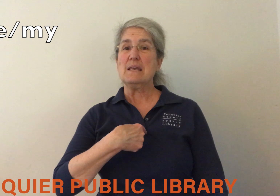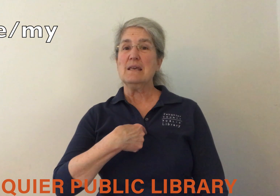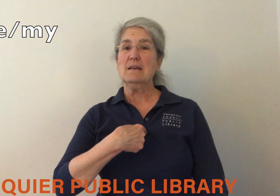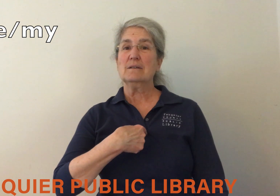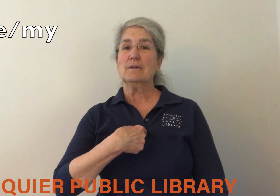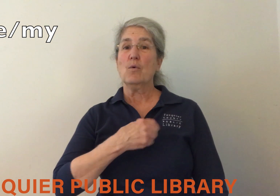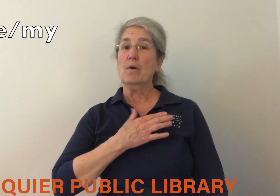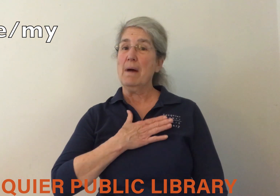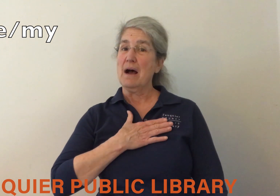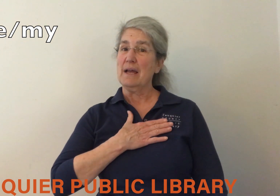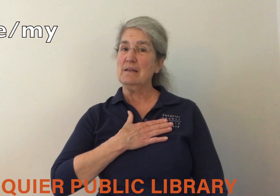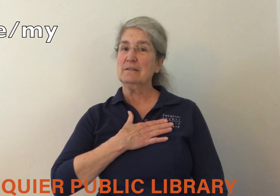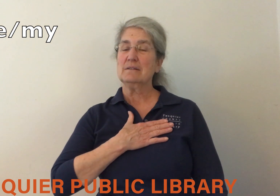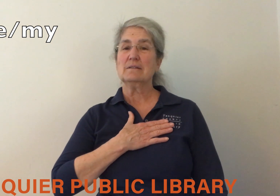Me or my.